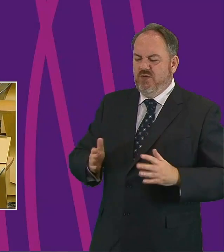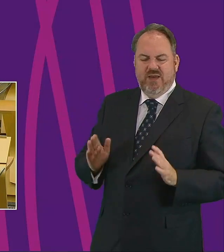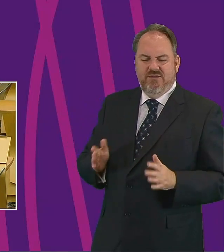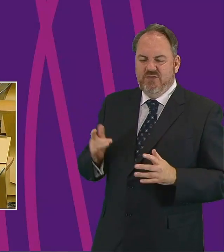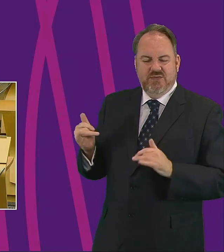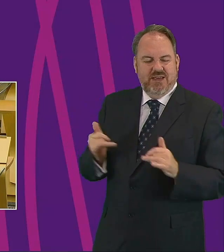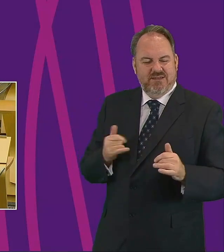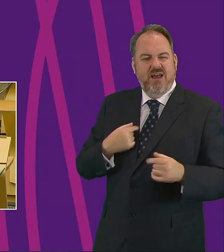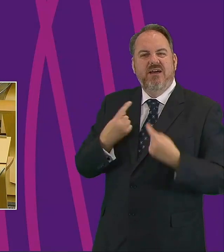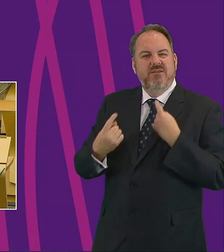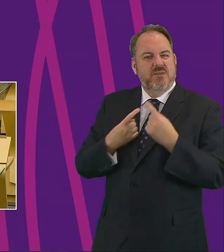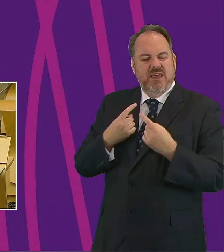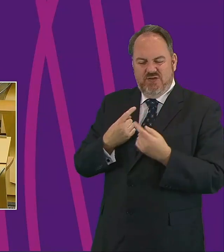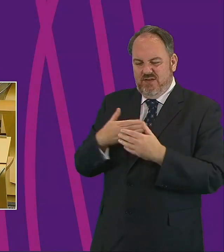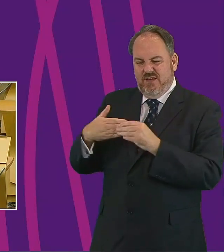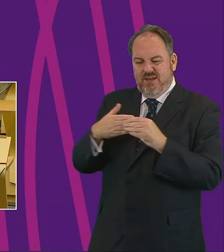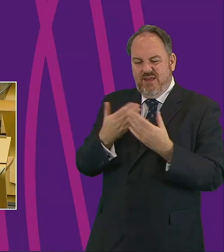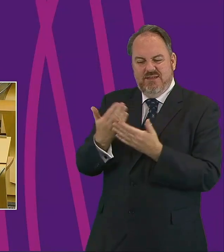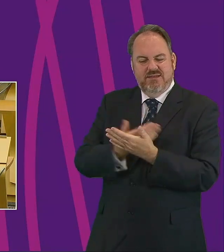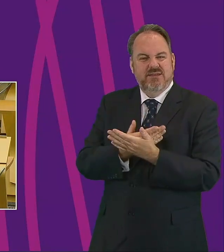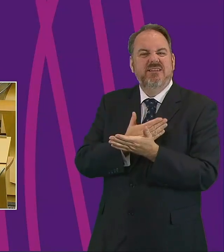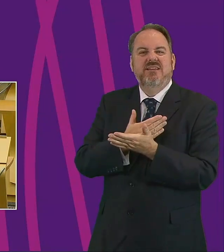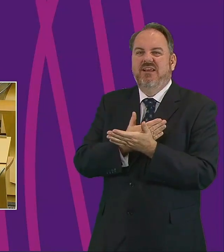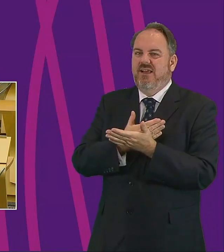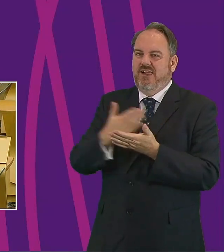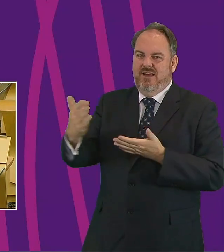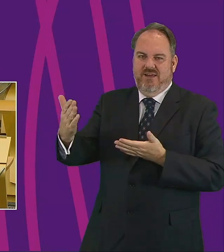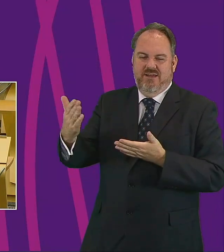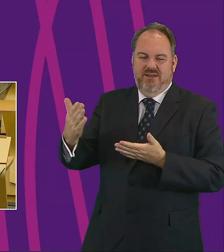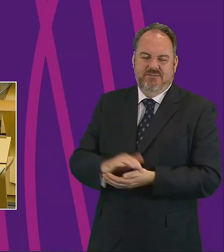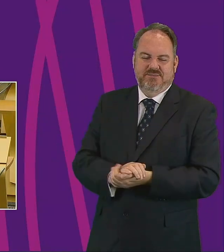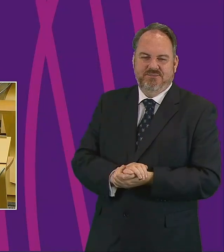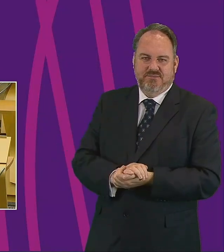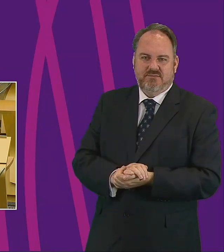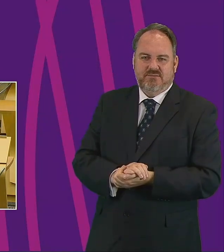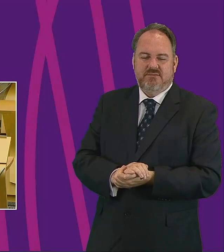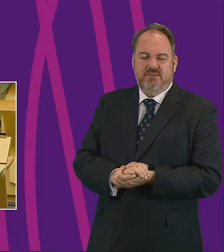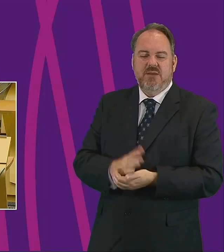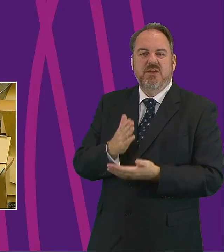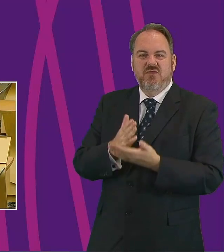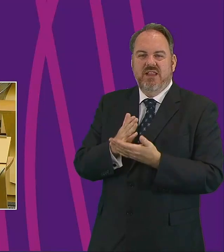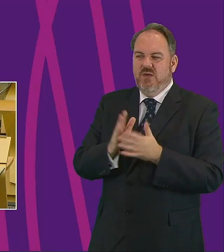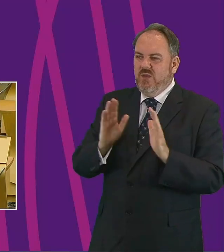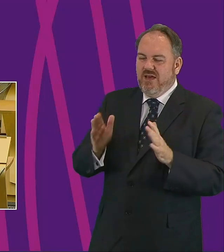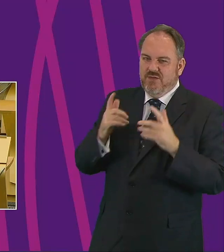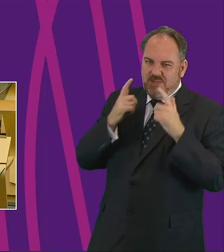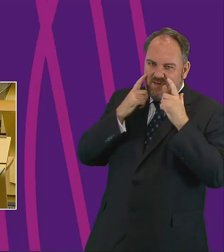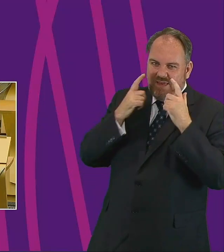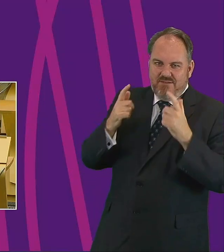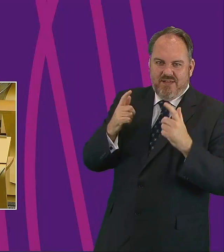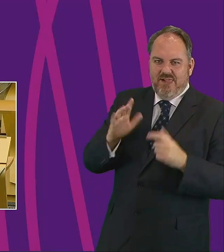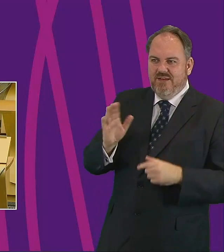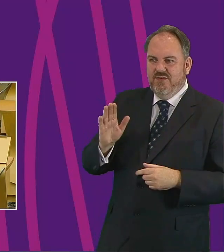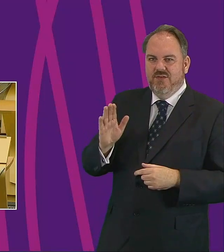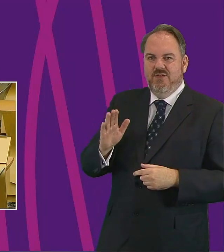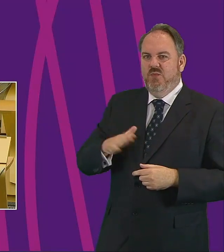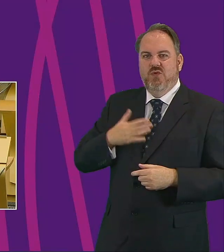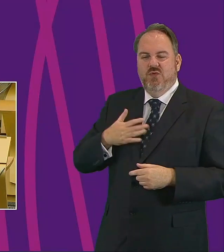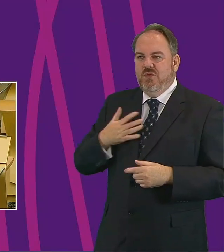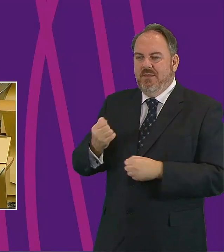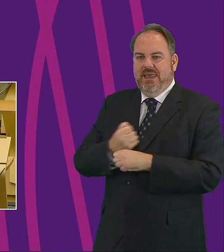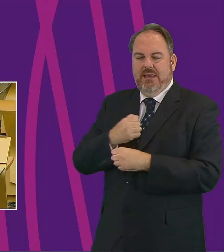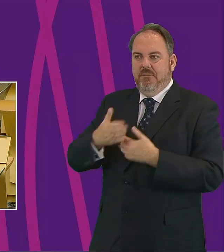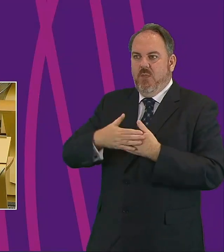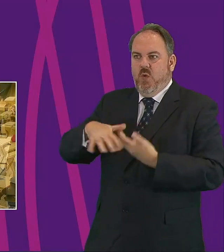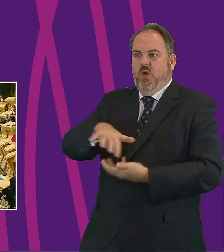that may be indicative of other illnesses where we don't require a test. But we've got to all be very careful not to inadvertently muddy the waters of